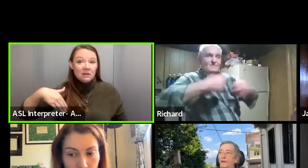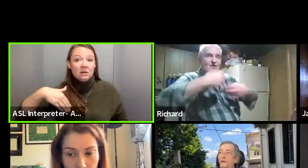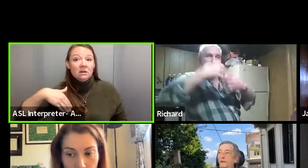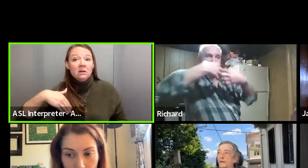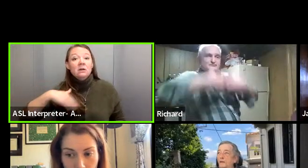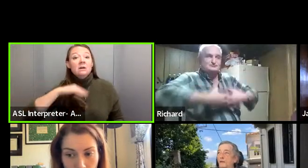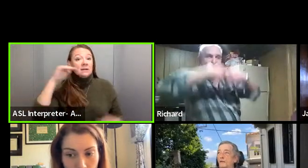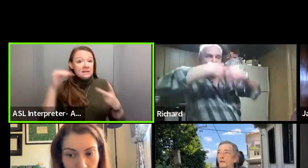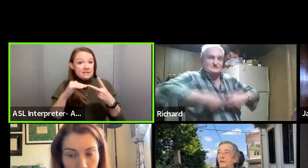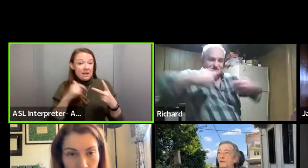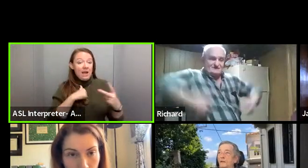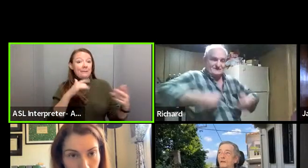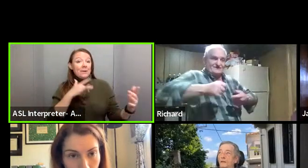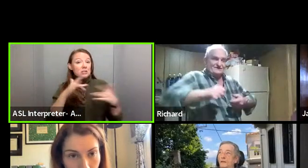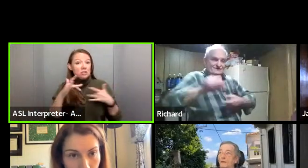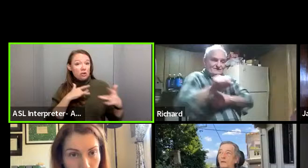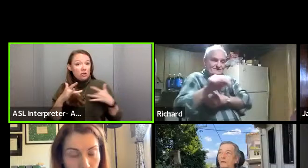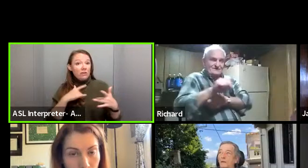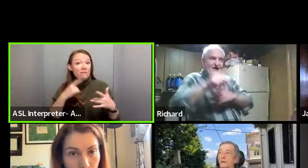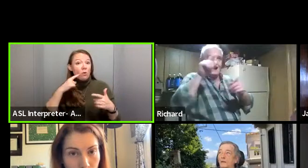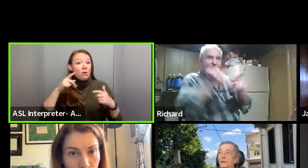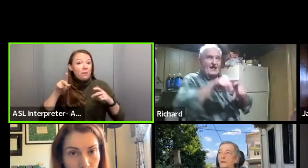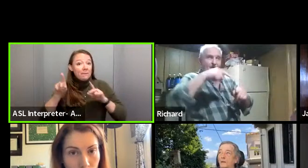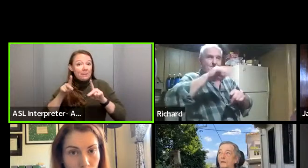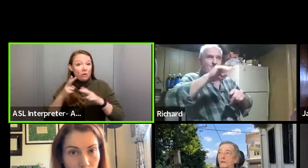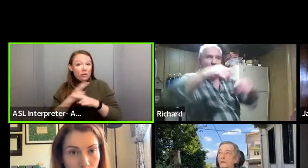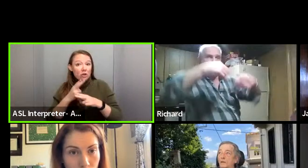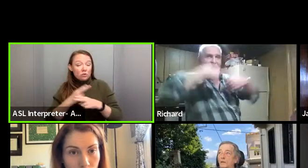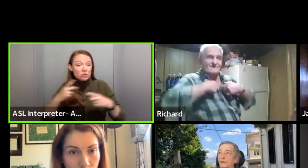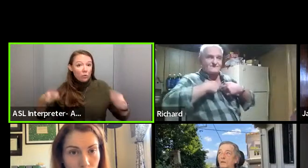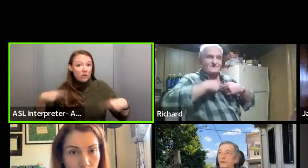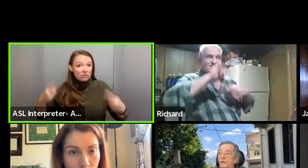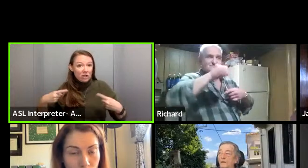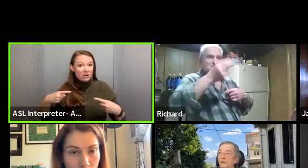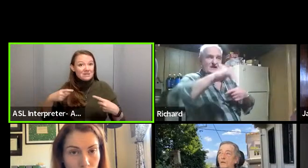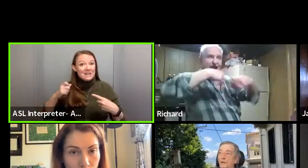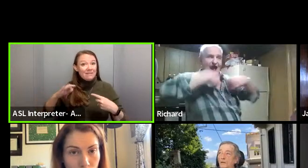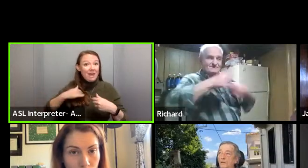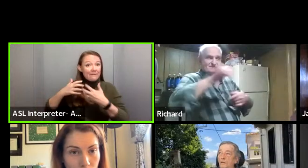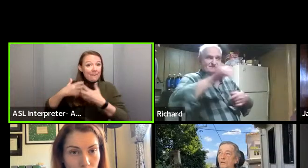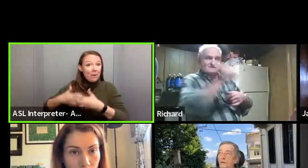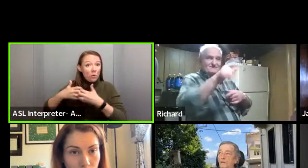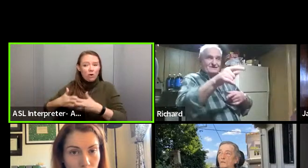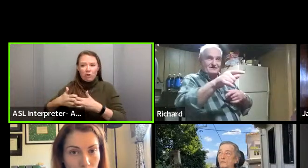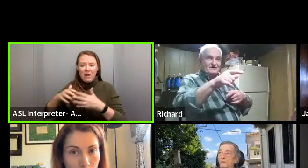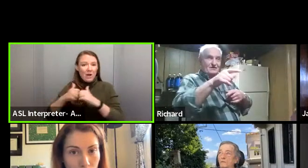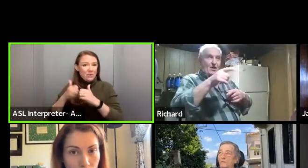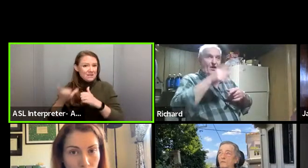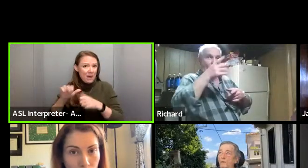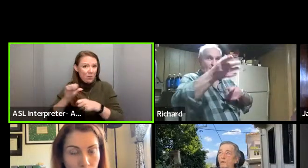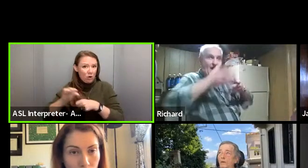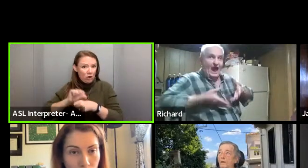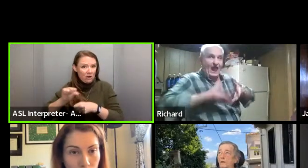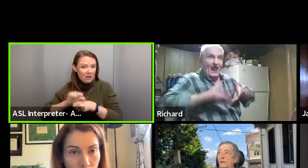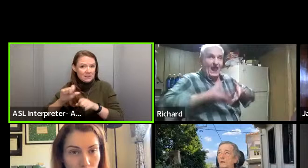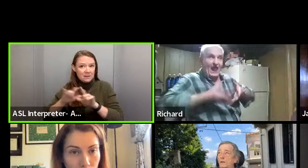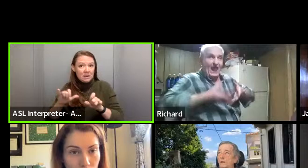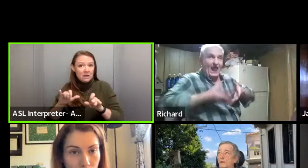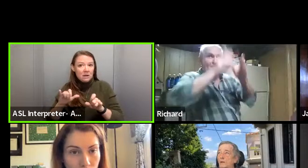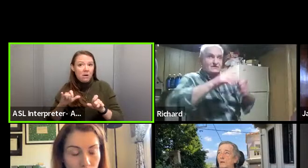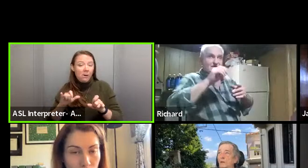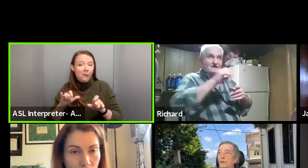am concerned about people with wheelchairs, the motorized wheelchairs, and how that will work. So I have pretty